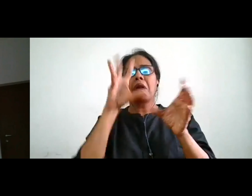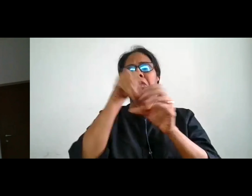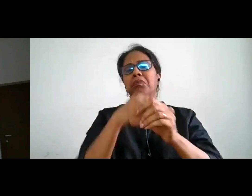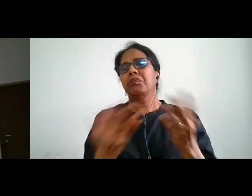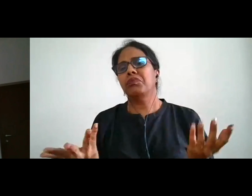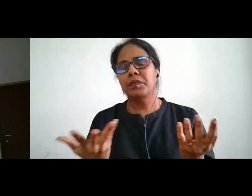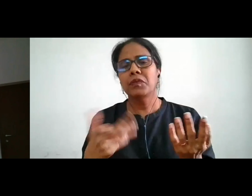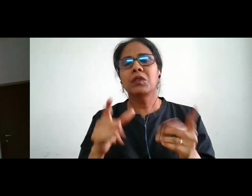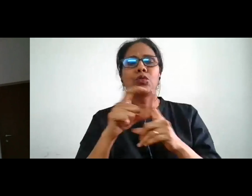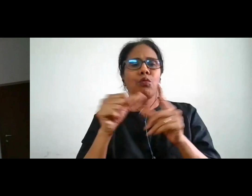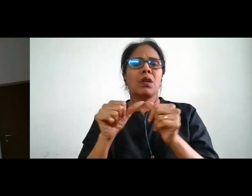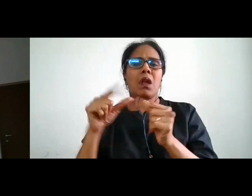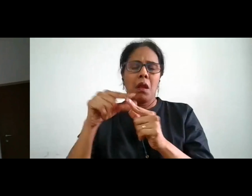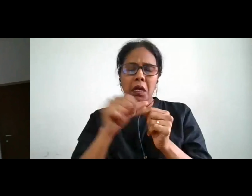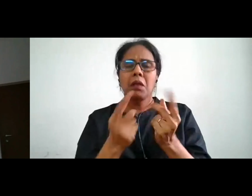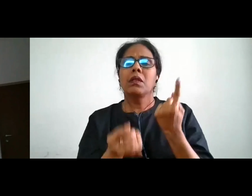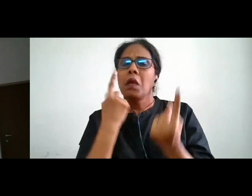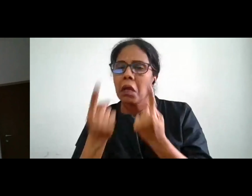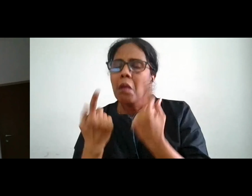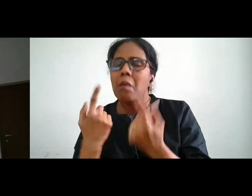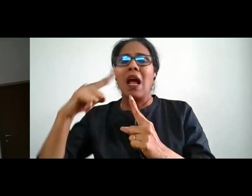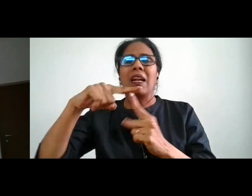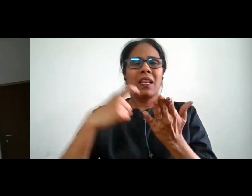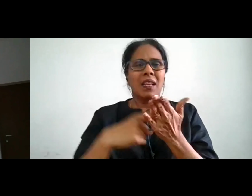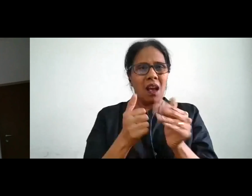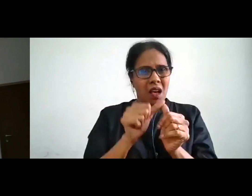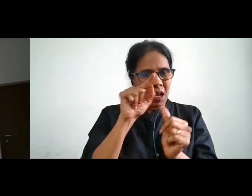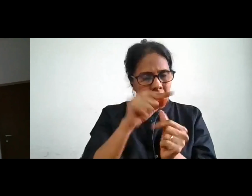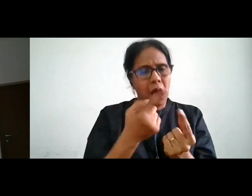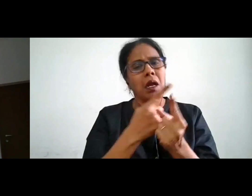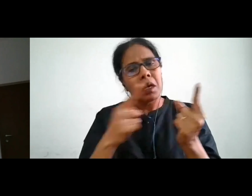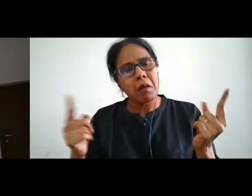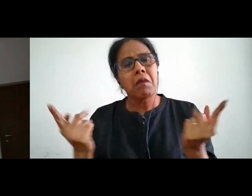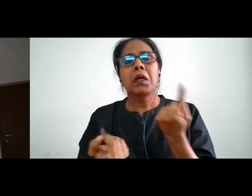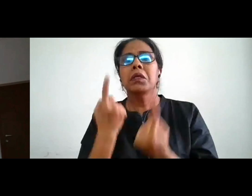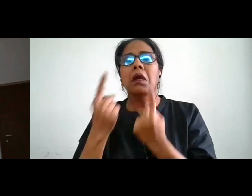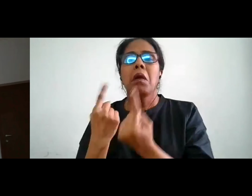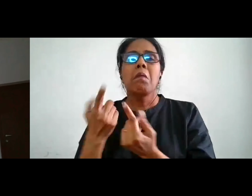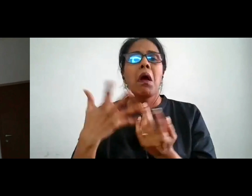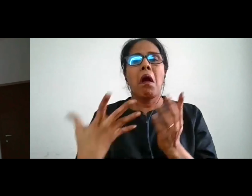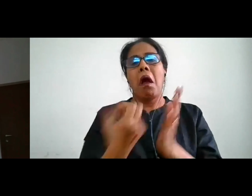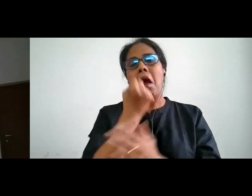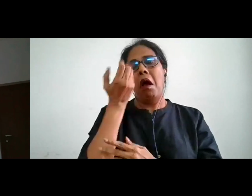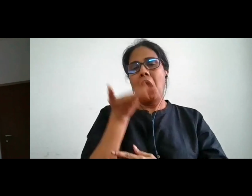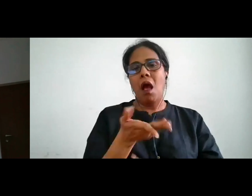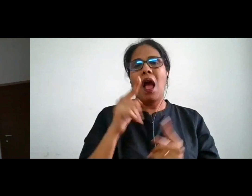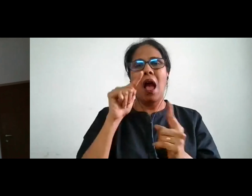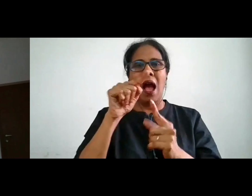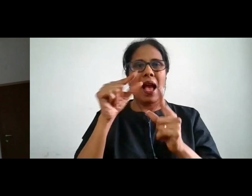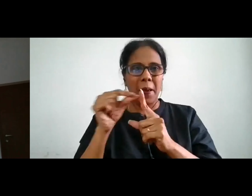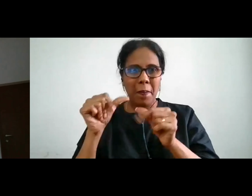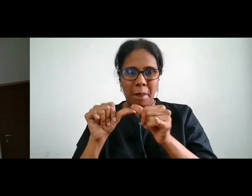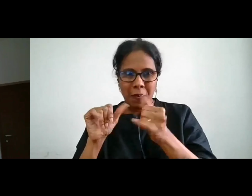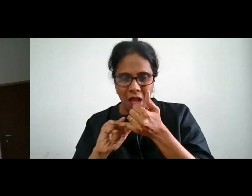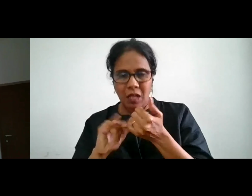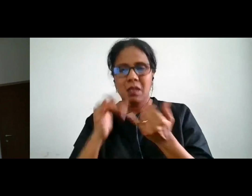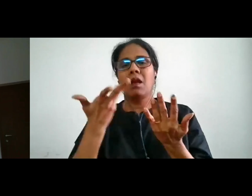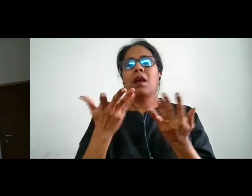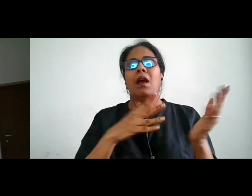various sources, including the TRAI, Statista, IPAS and Cisco.